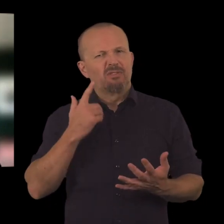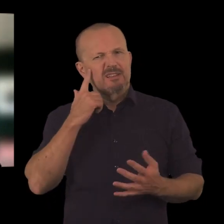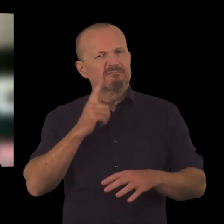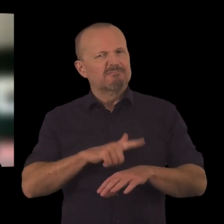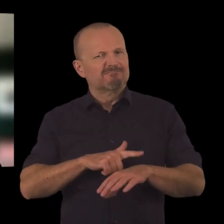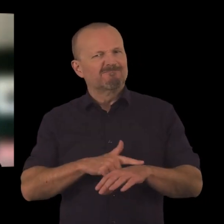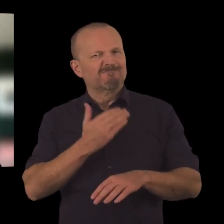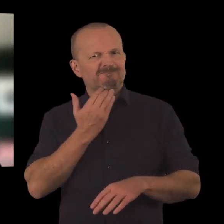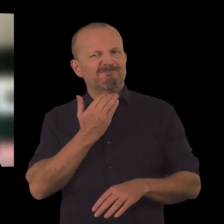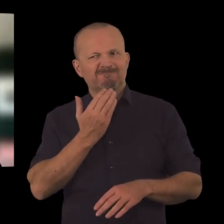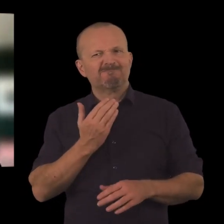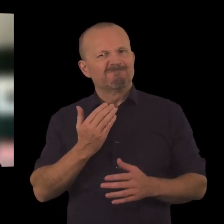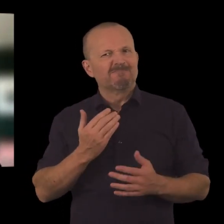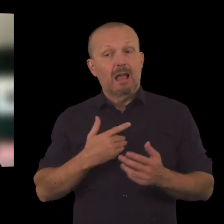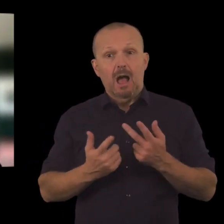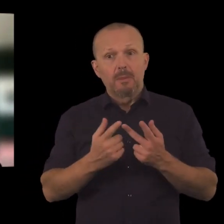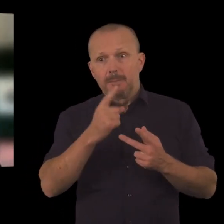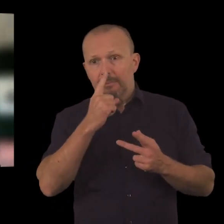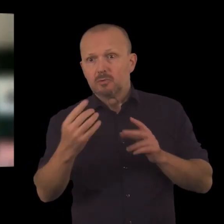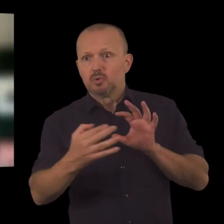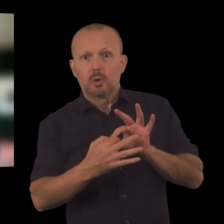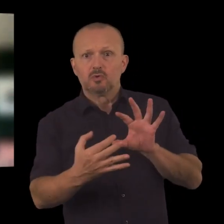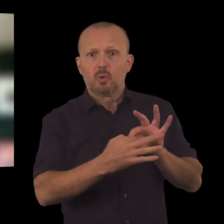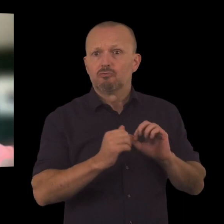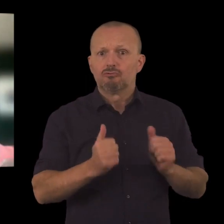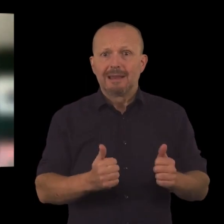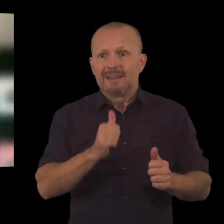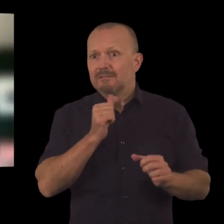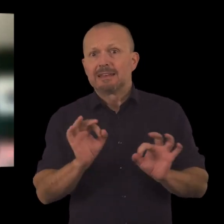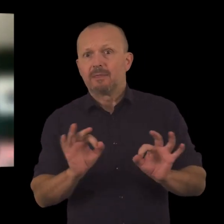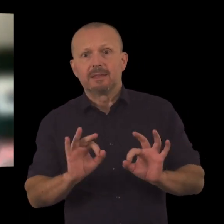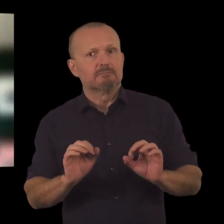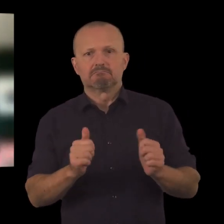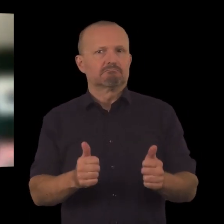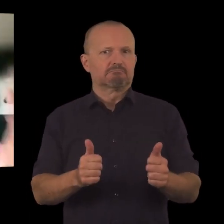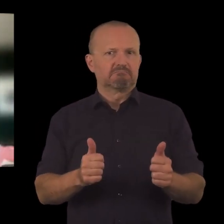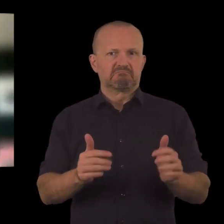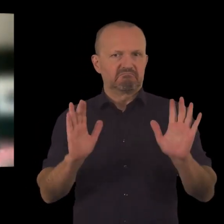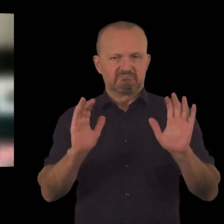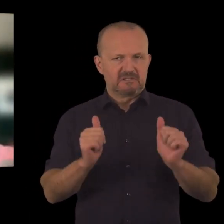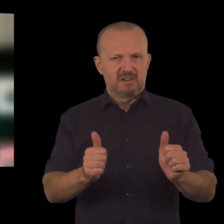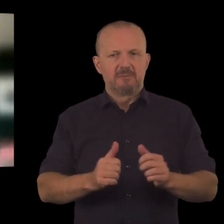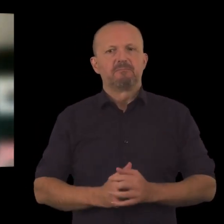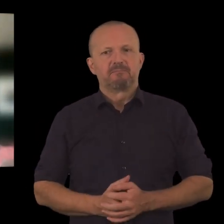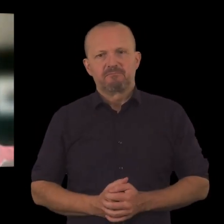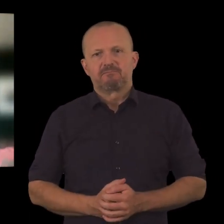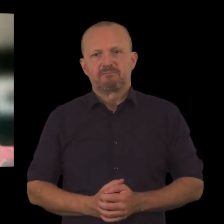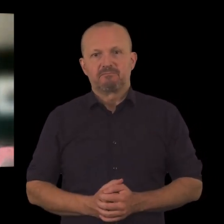I'm going to, okay, I think we'll get underway. If we have other people join us, we do. If we don't, it's pie, all